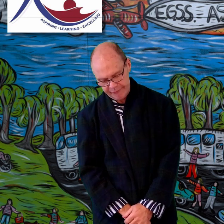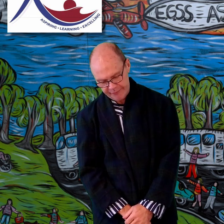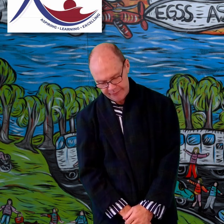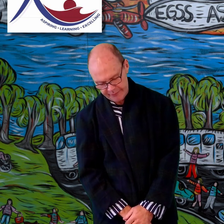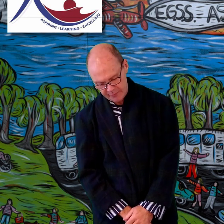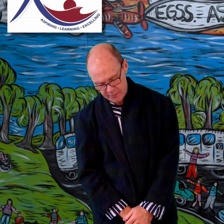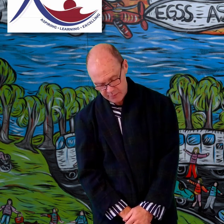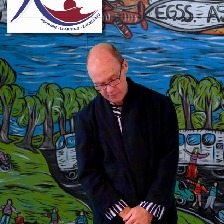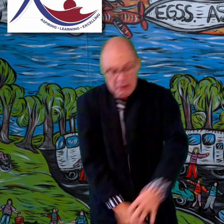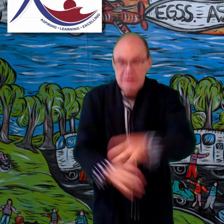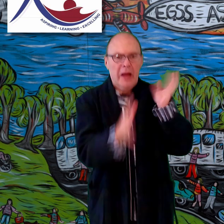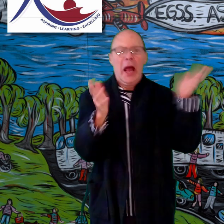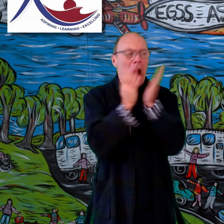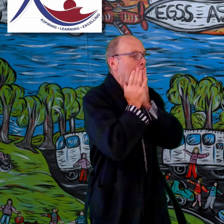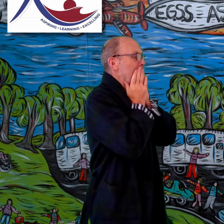1, 2, 3,